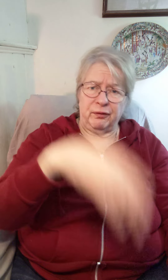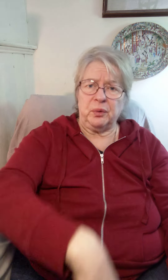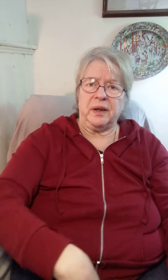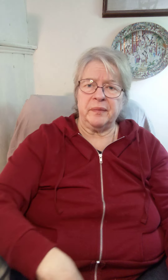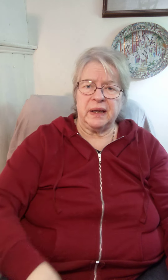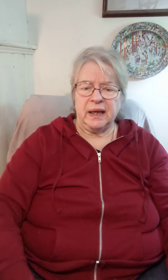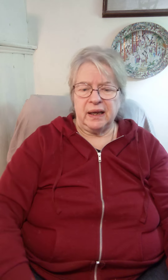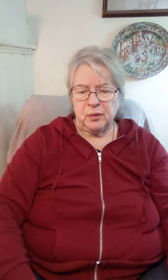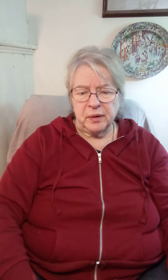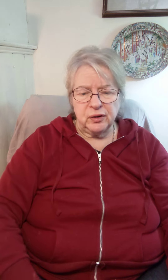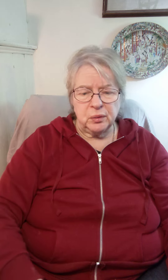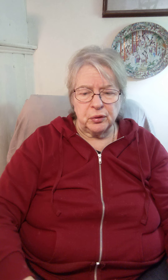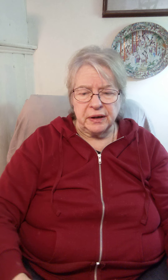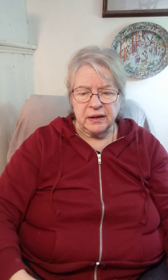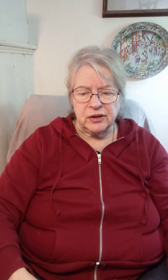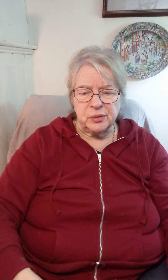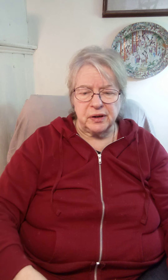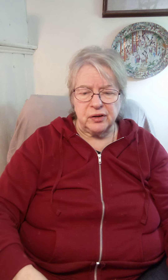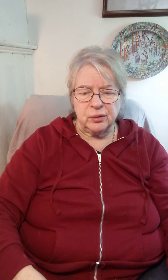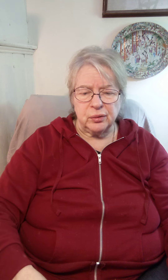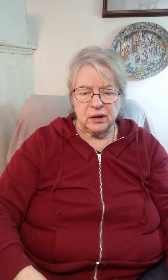fooey. If we want to do it more English, we could do